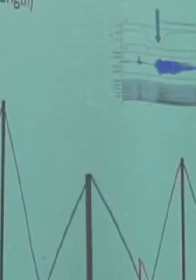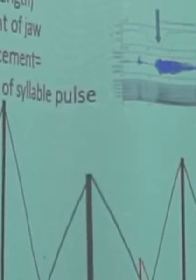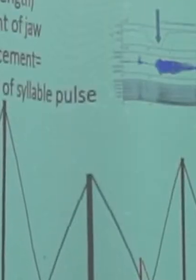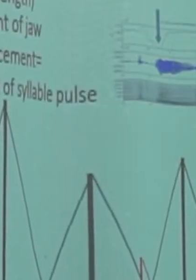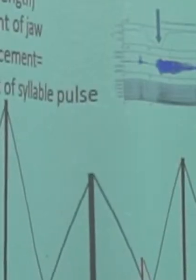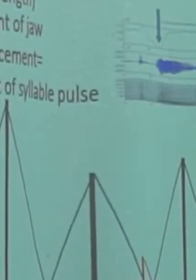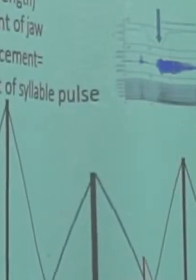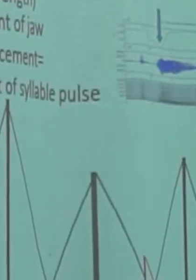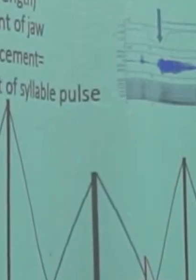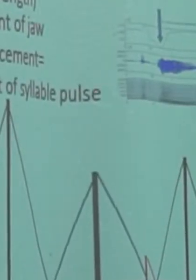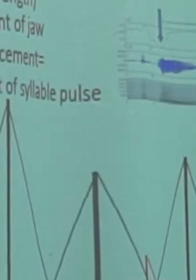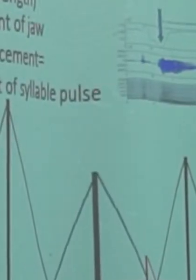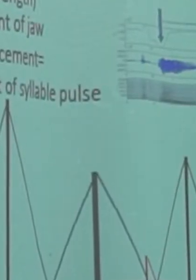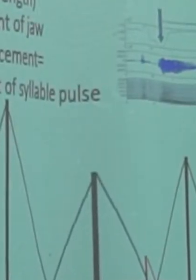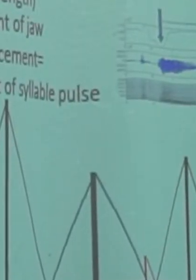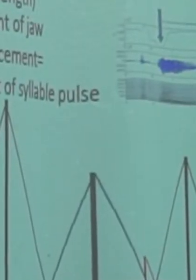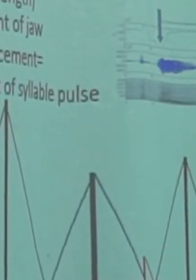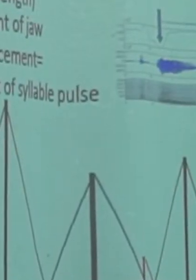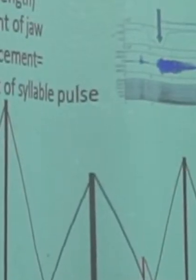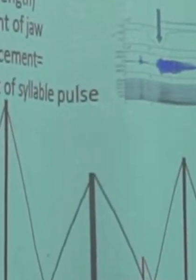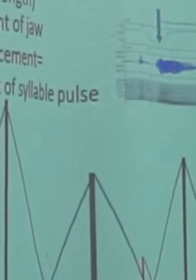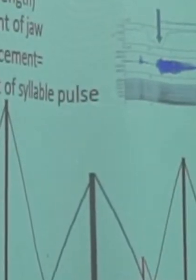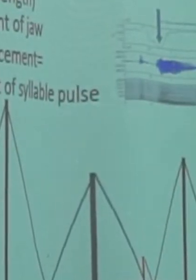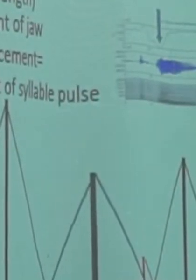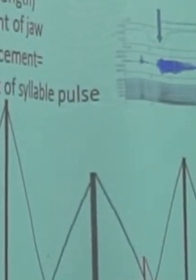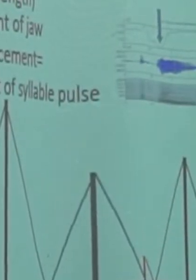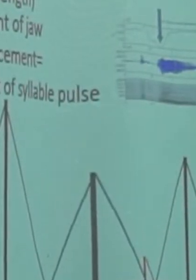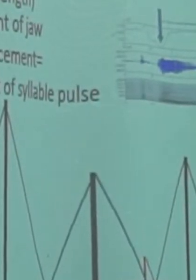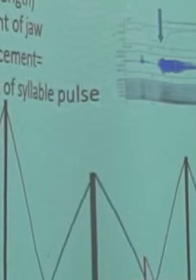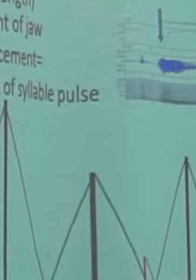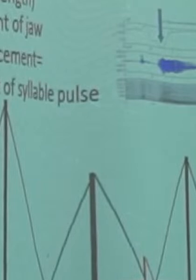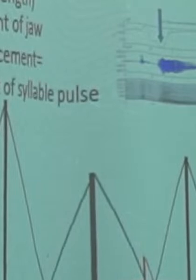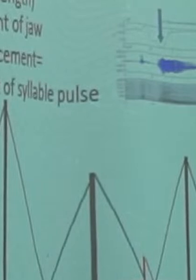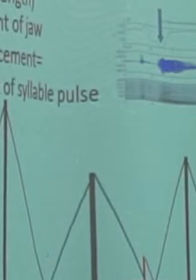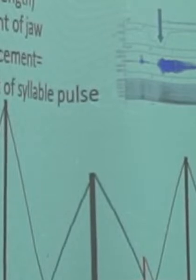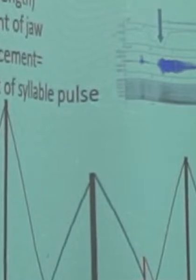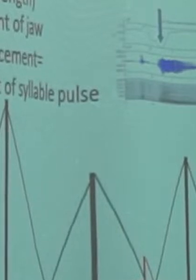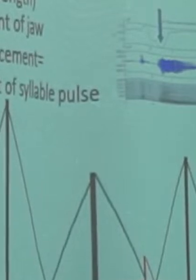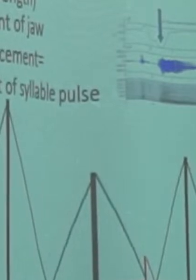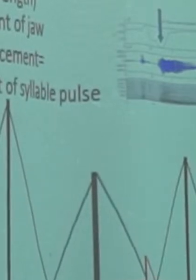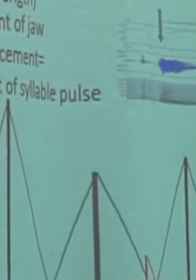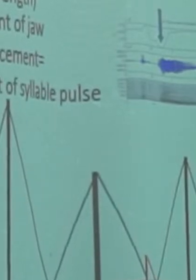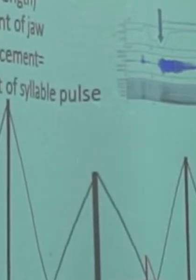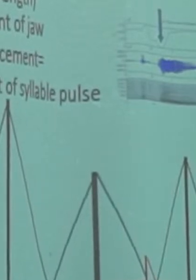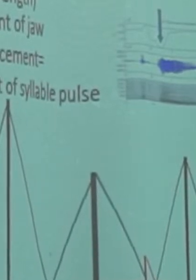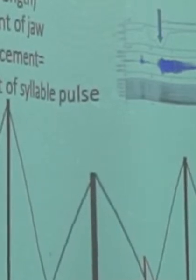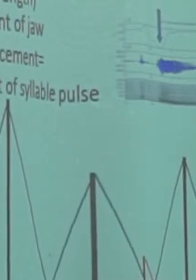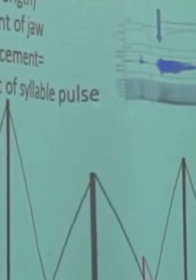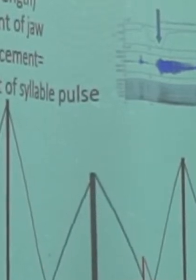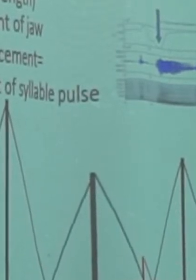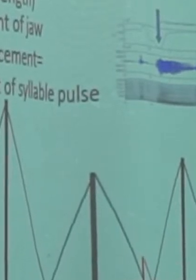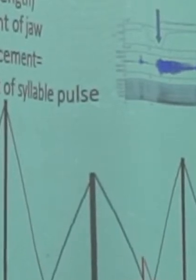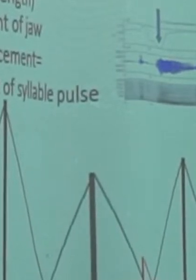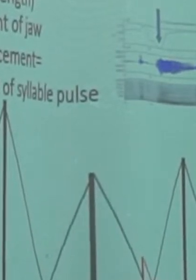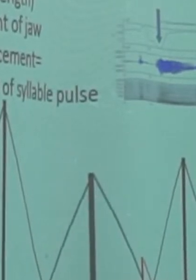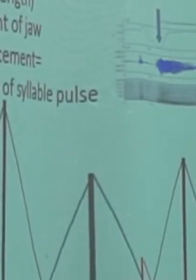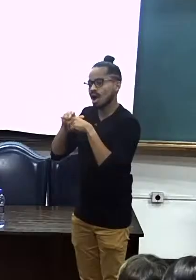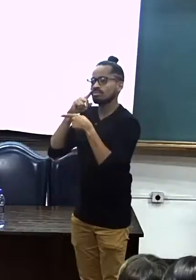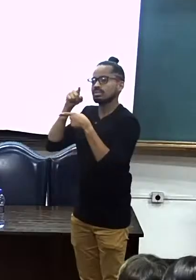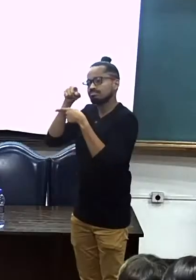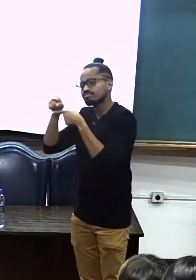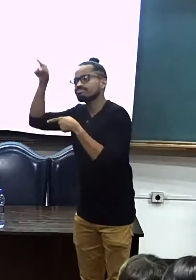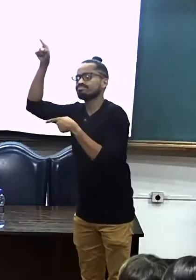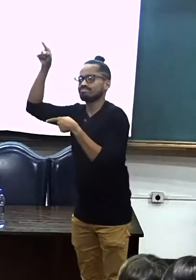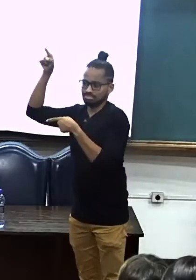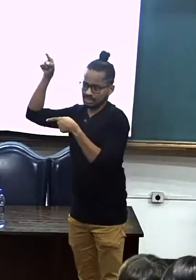And one of the hypotheses is that the amount of jaw displacement is equals to the height of the syllable pulse, and we see that